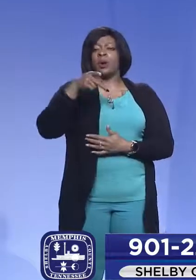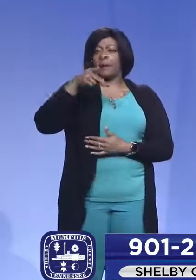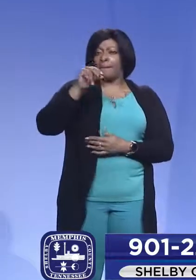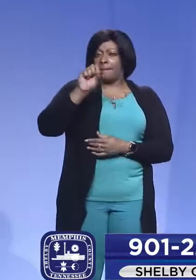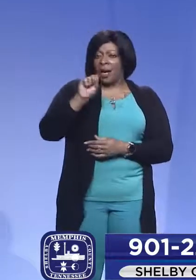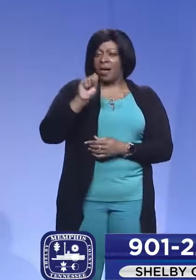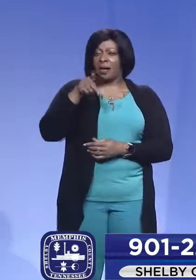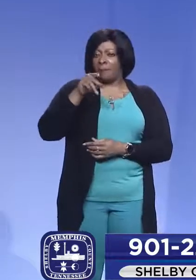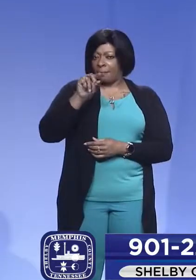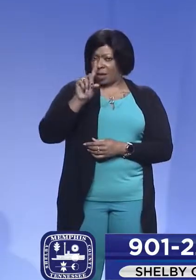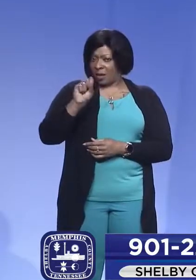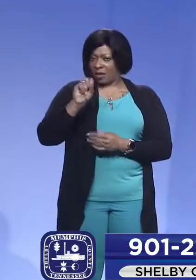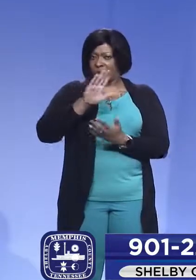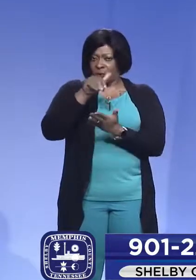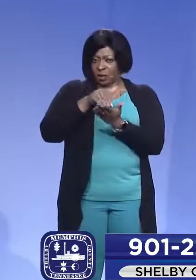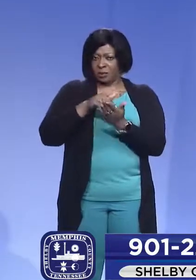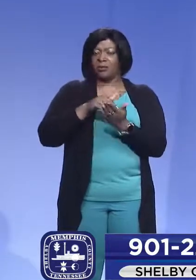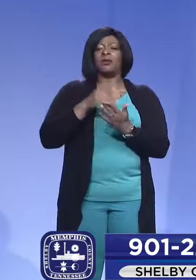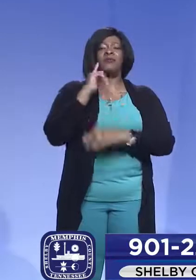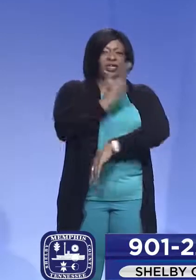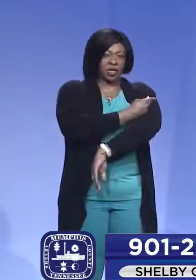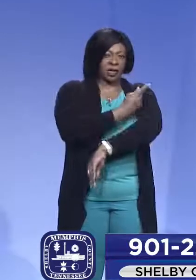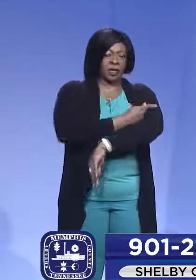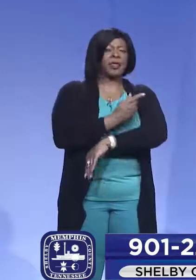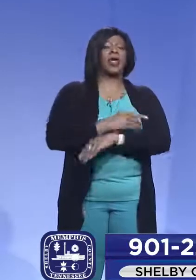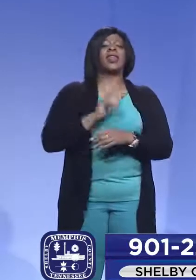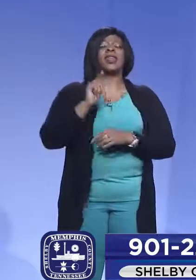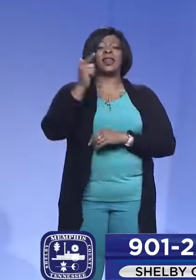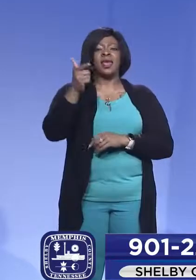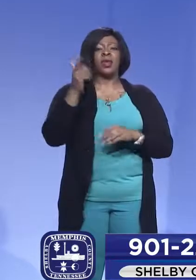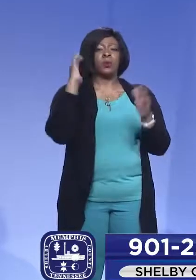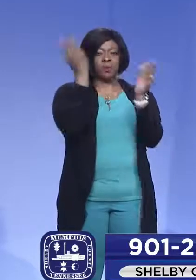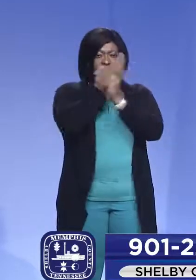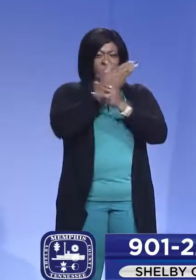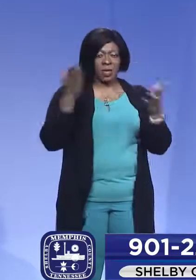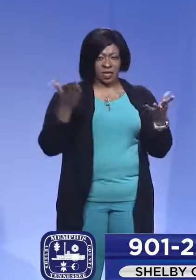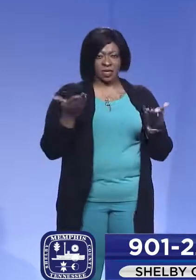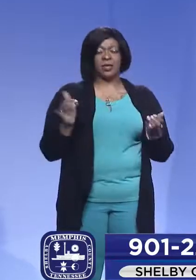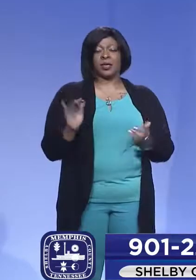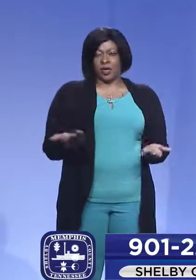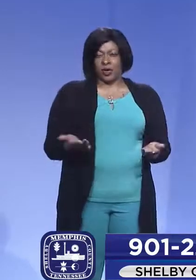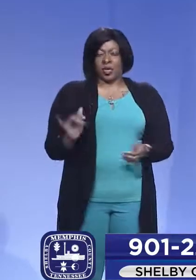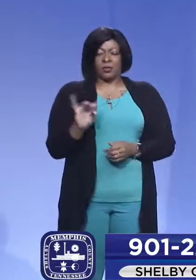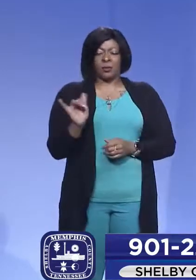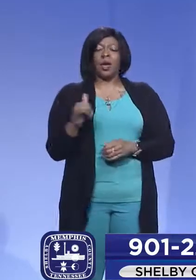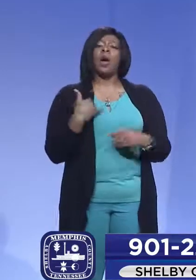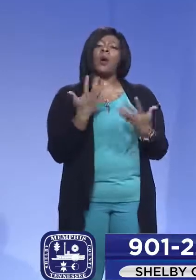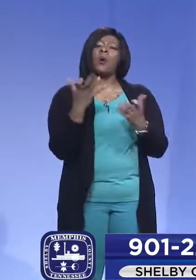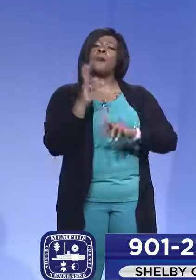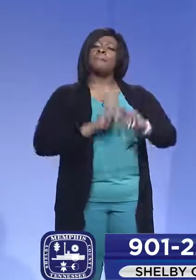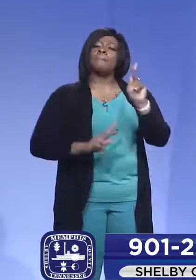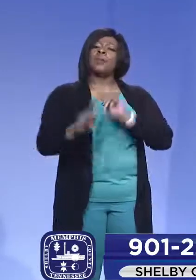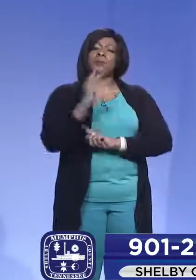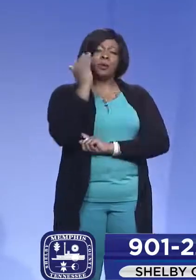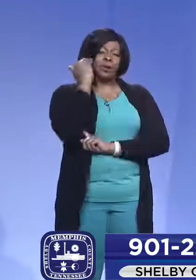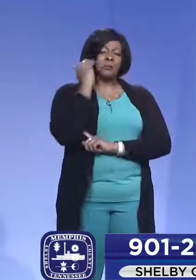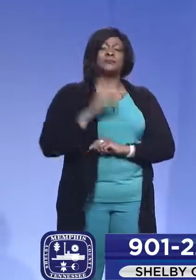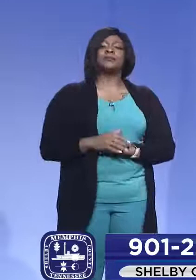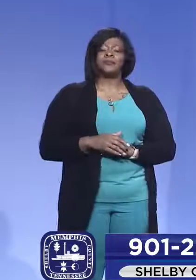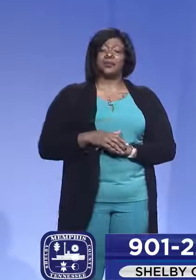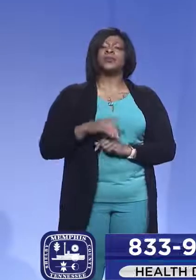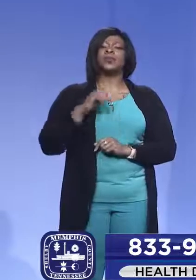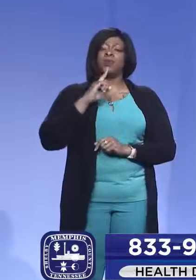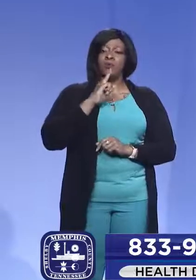those days. And then we'll make announcements here at the press conference as well. But I also want people to know it is